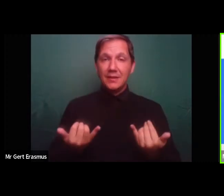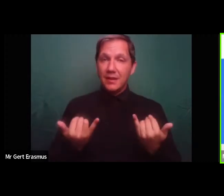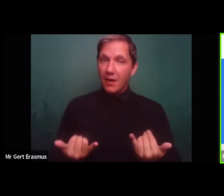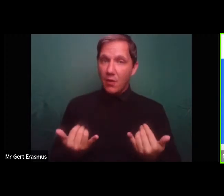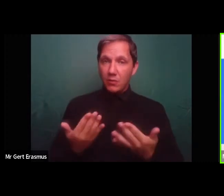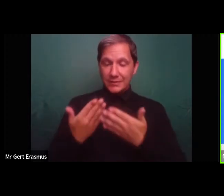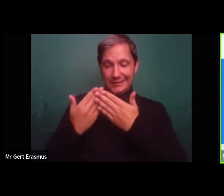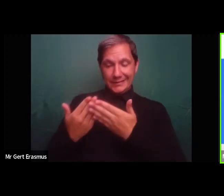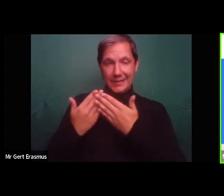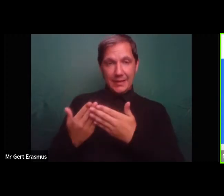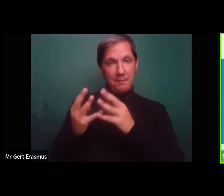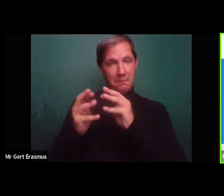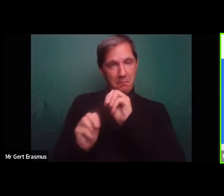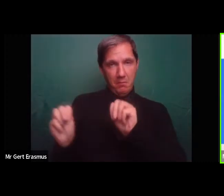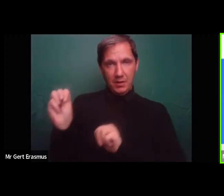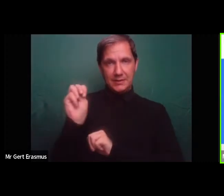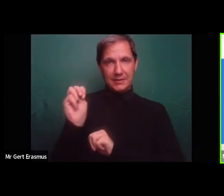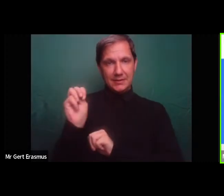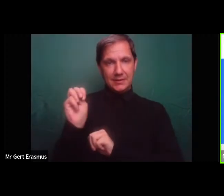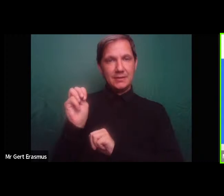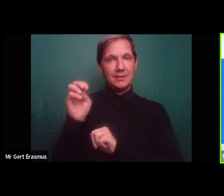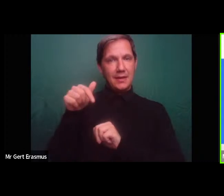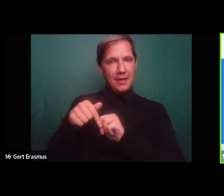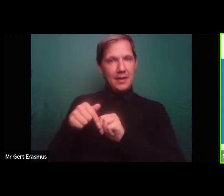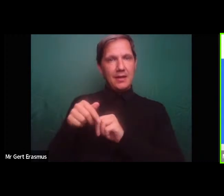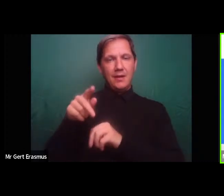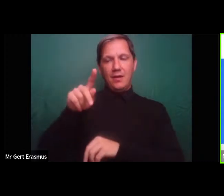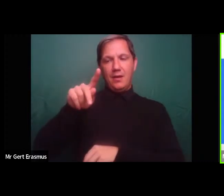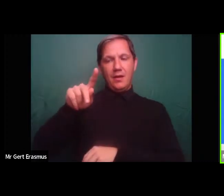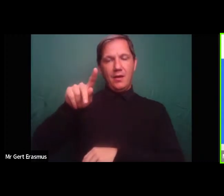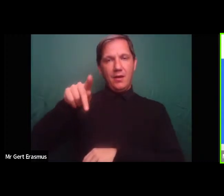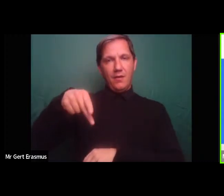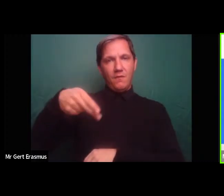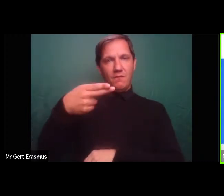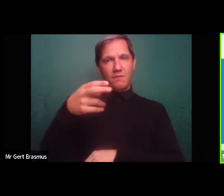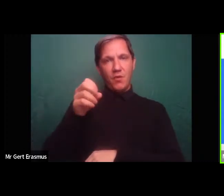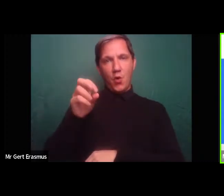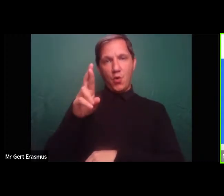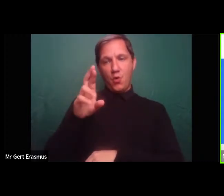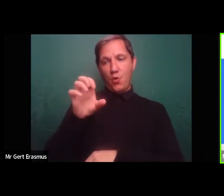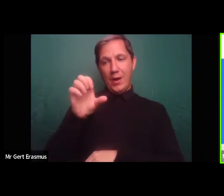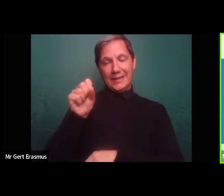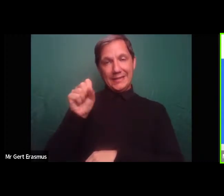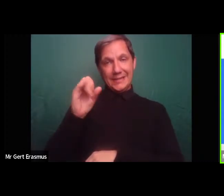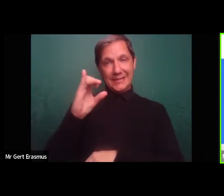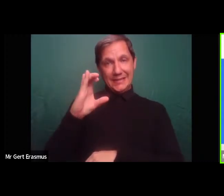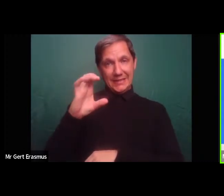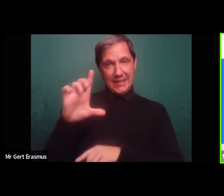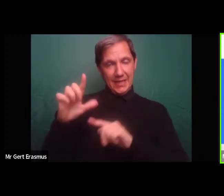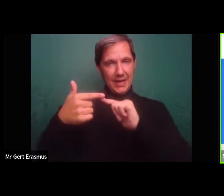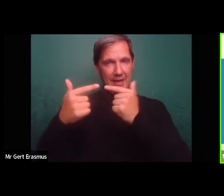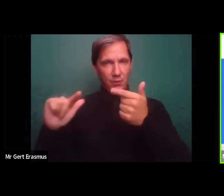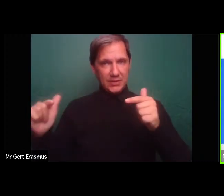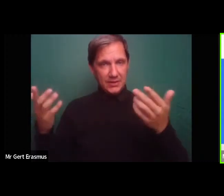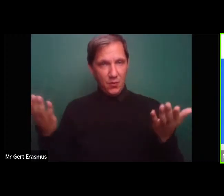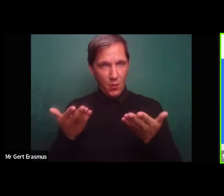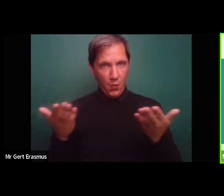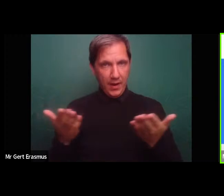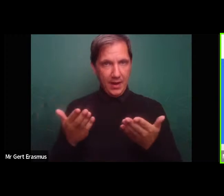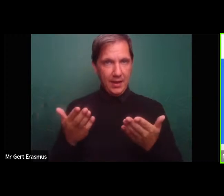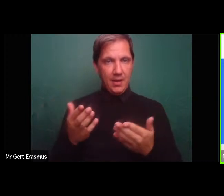her master's degree in forensic linguistics at the Western Cape University, and her